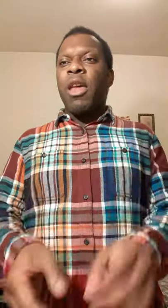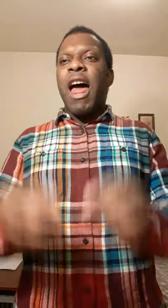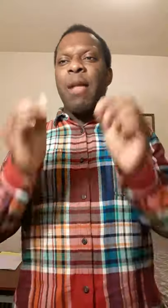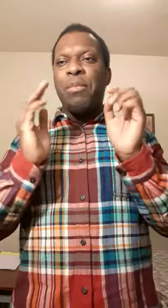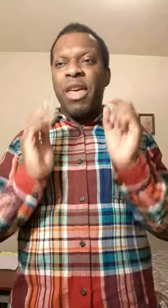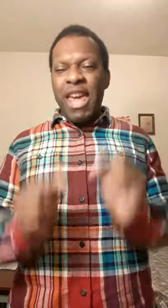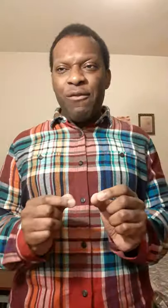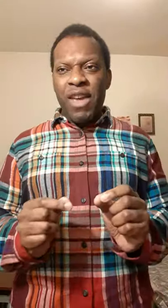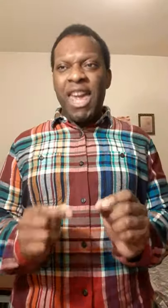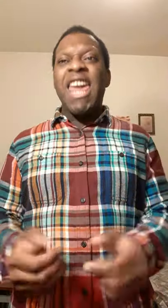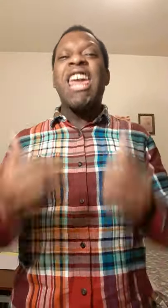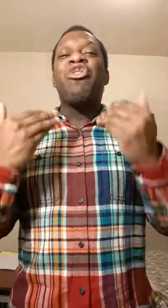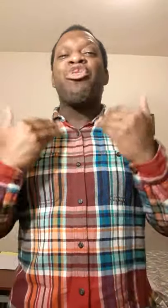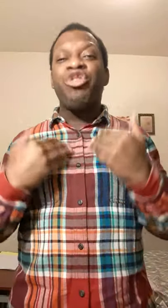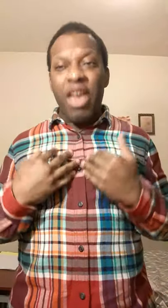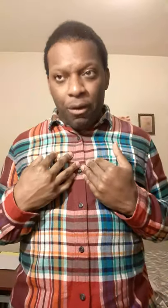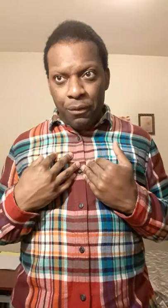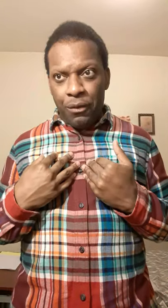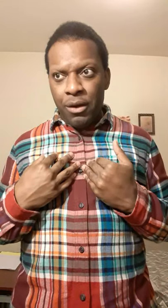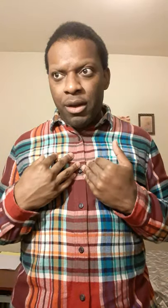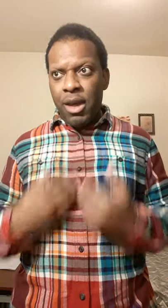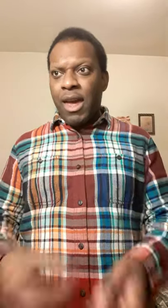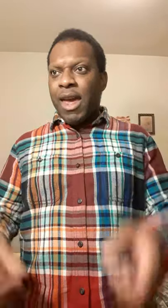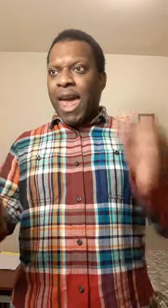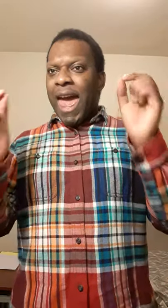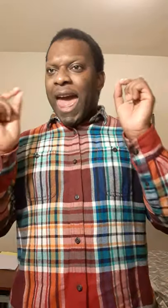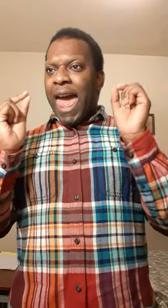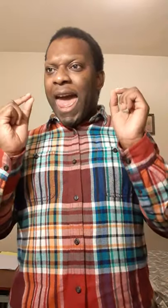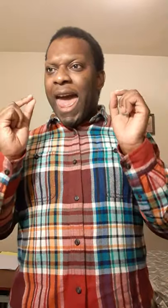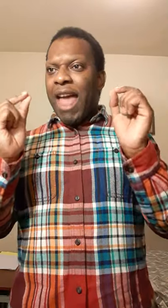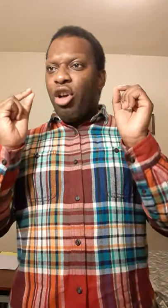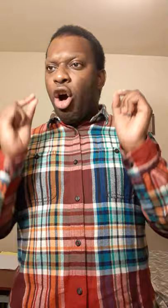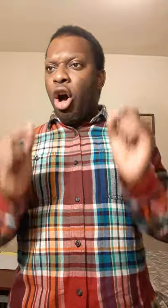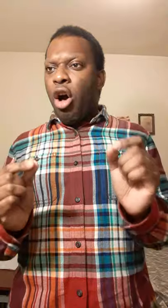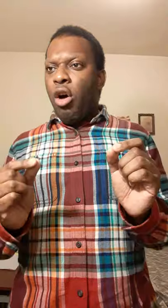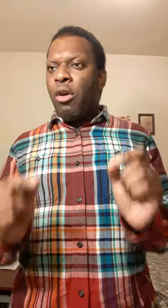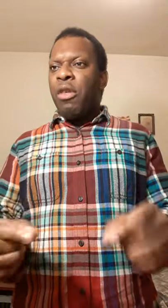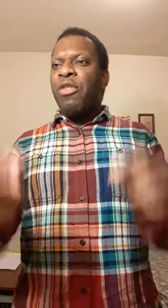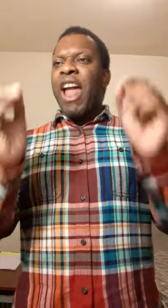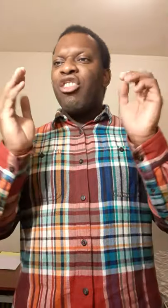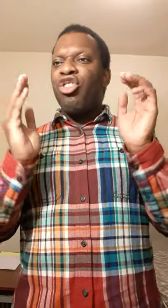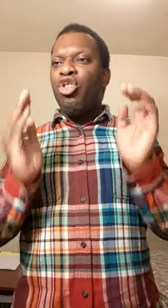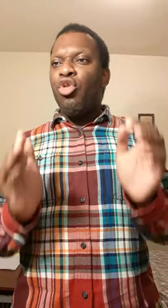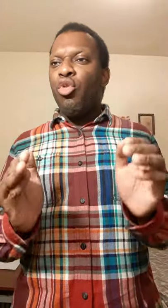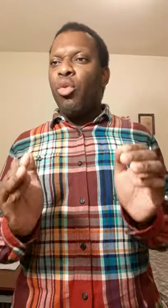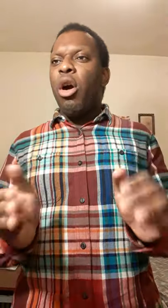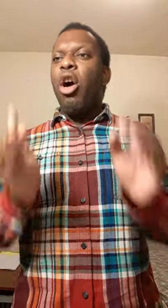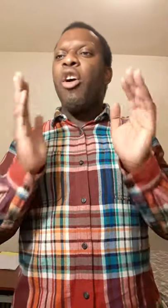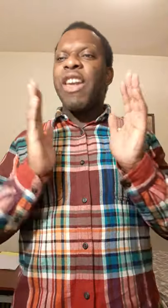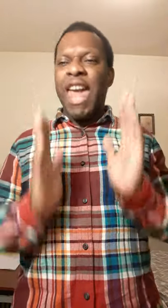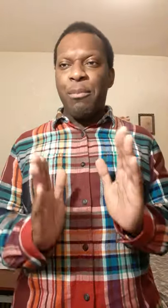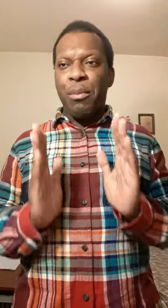on believing in yourself and all that you are capable